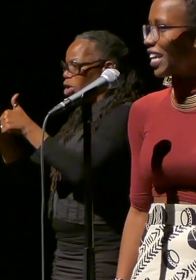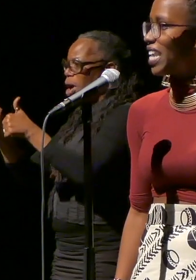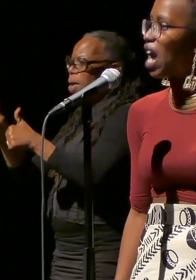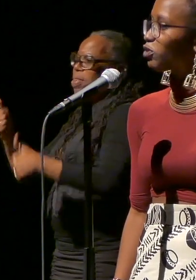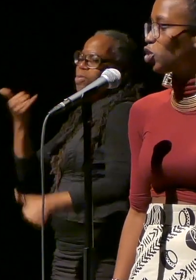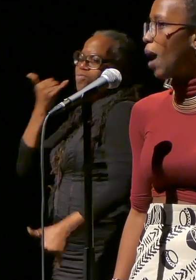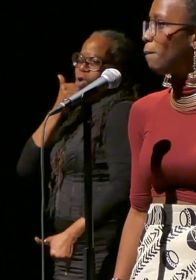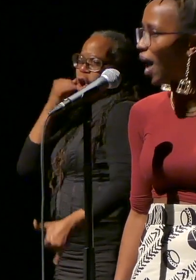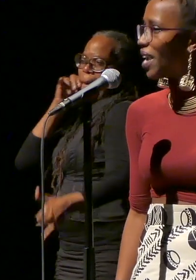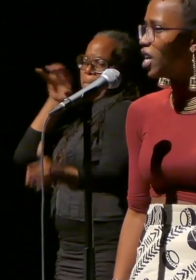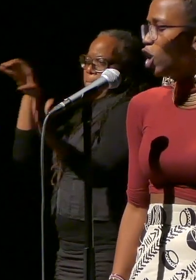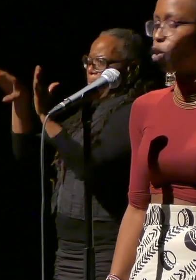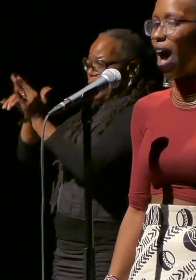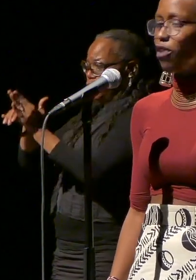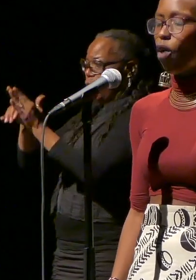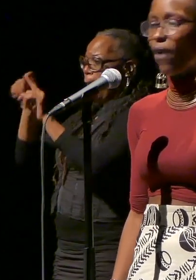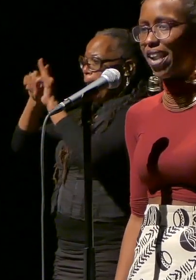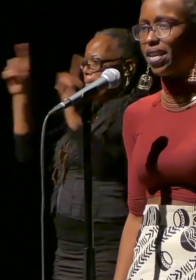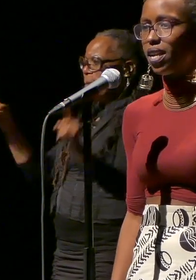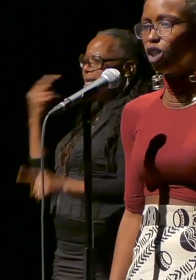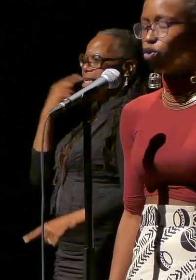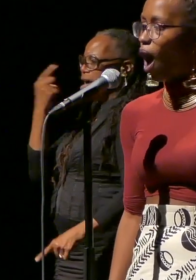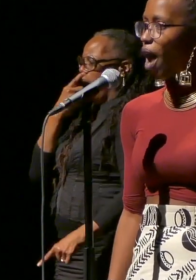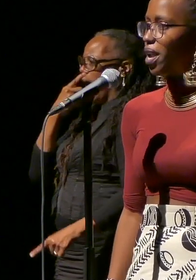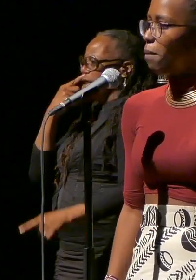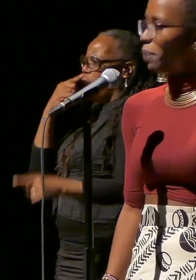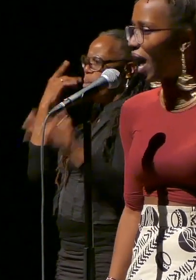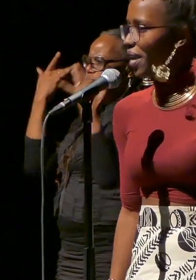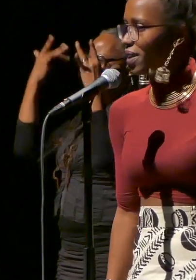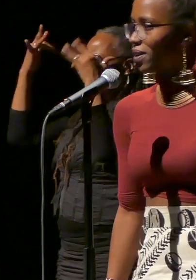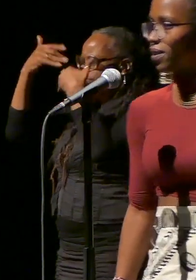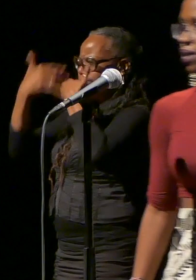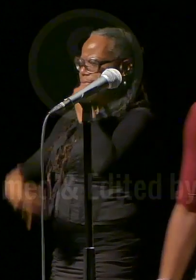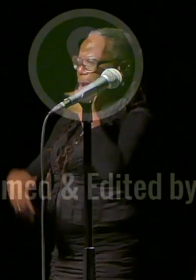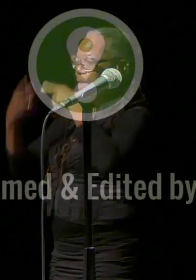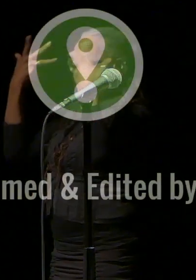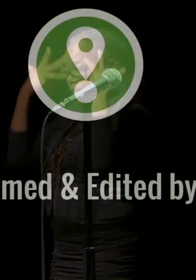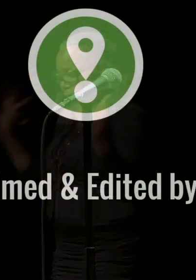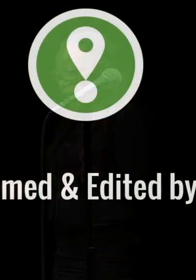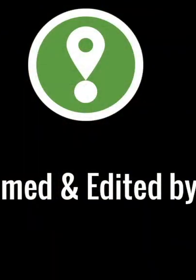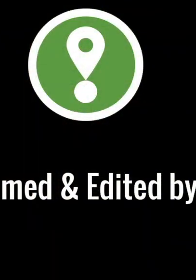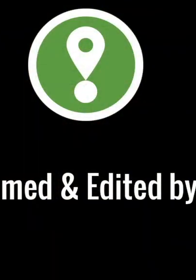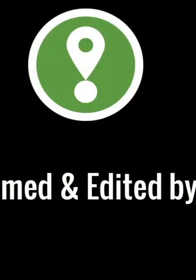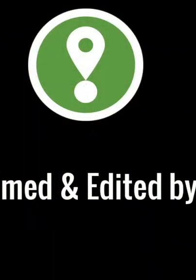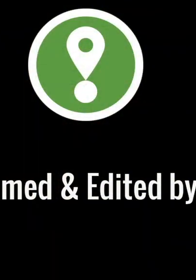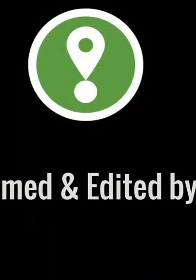blue piercing enough to draw blood, to have already drawn blood.